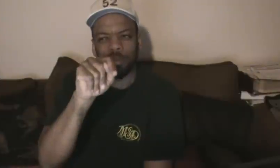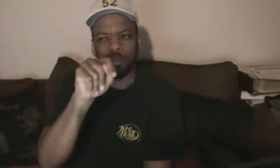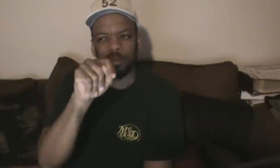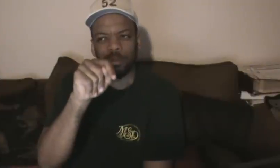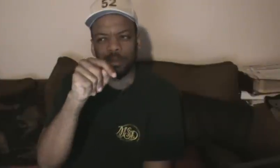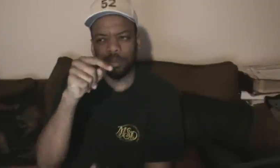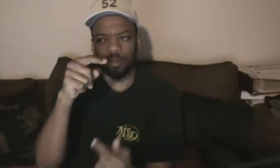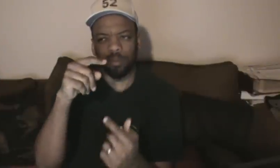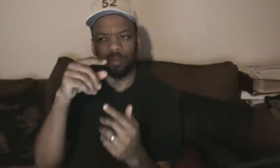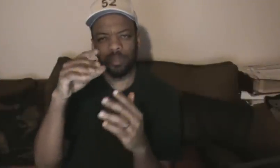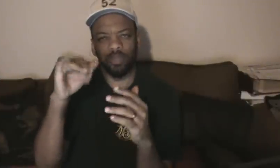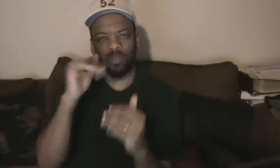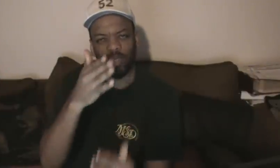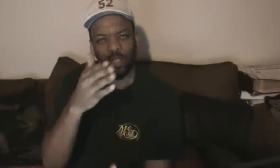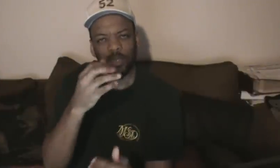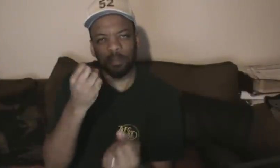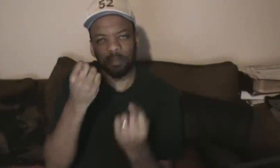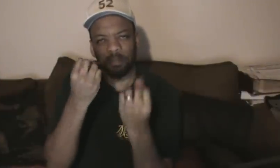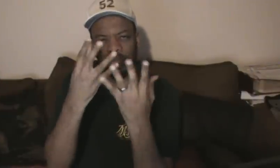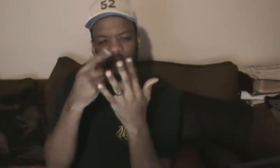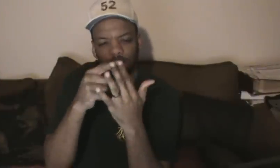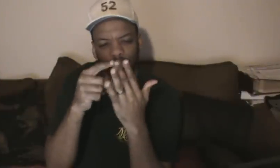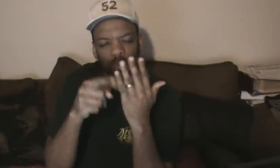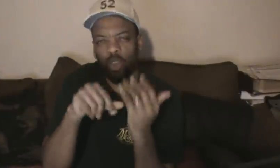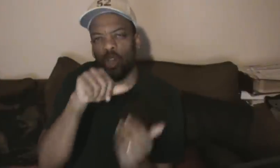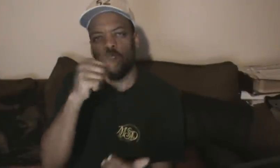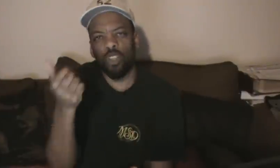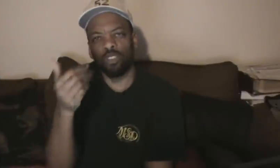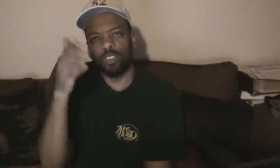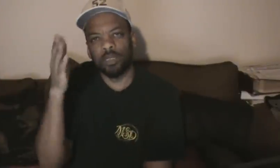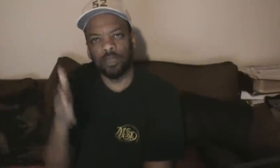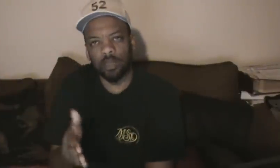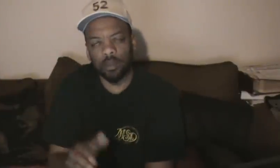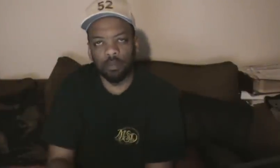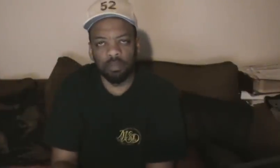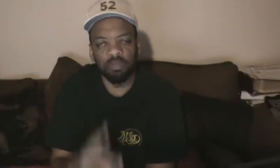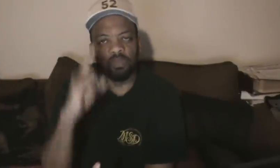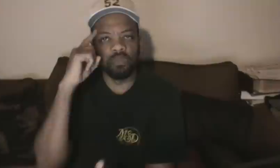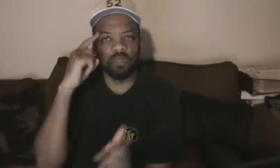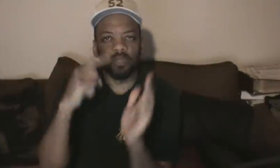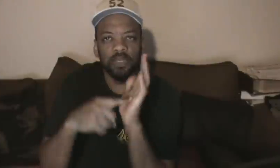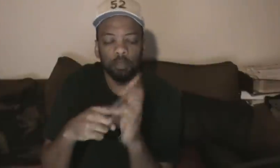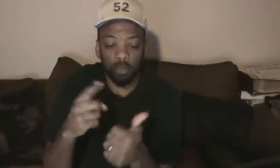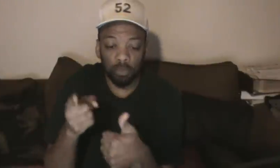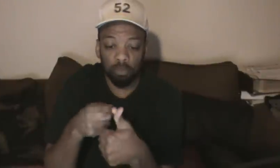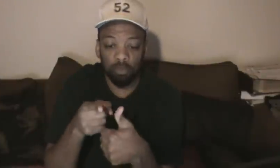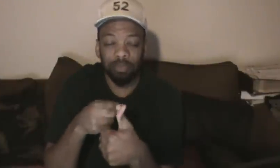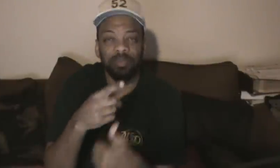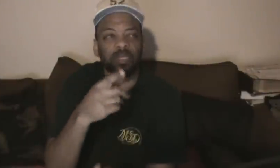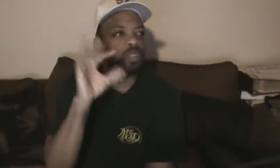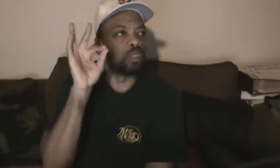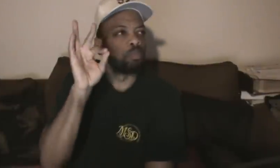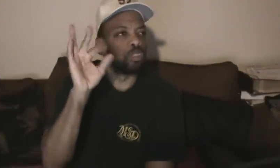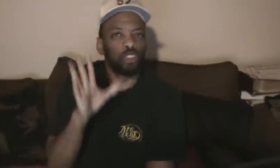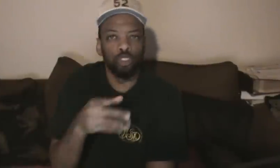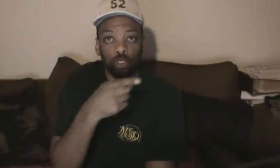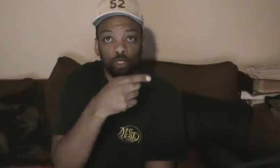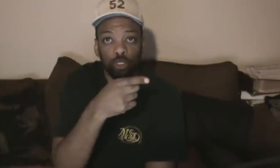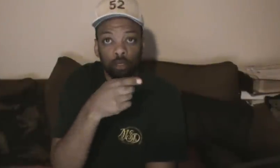in his budget proposal to be delivered to lawmakers tomorrow. He said the project will allow Lincoln to expand its nursing program and to launch